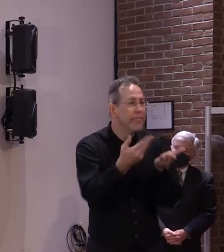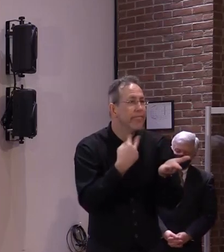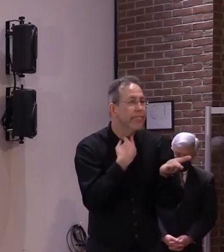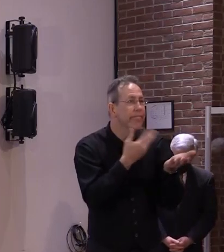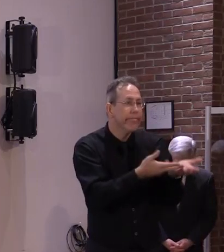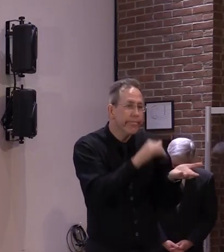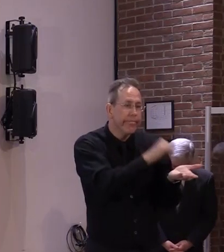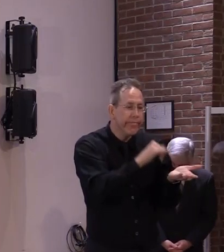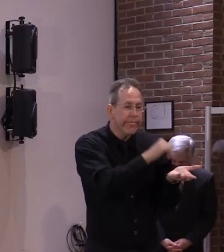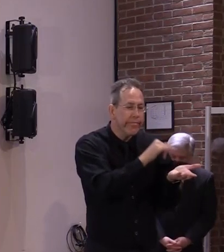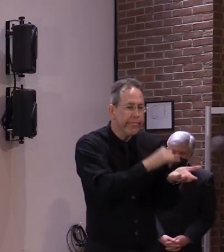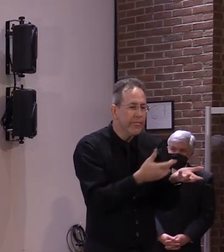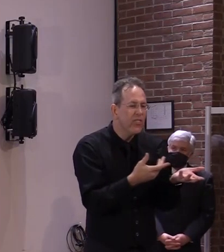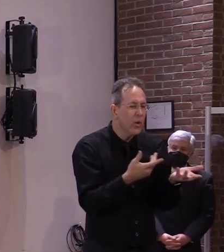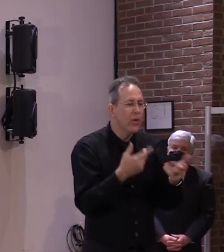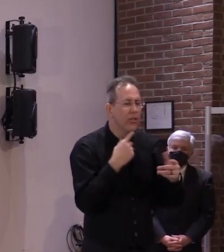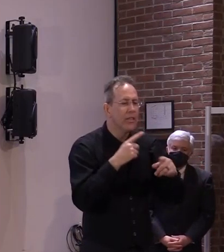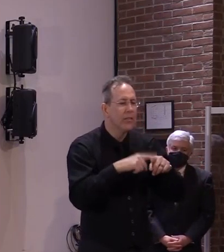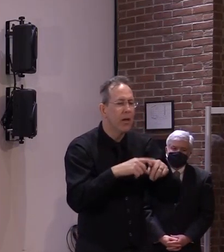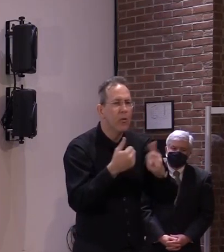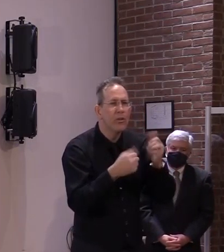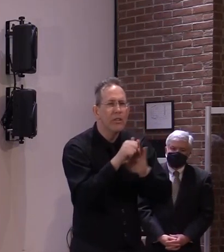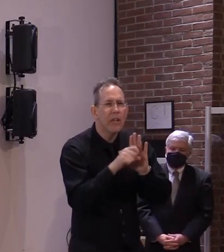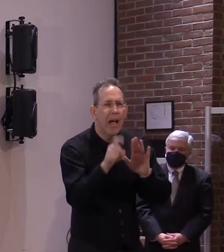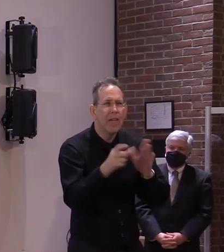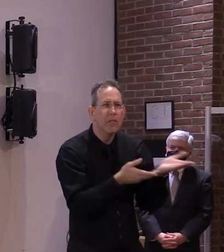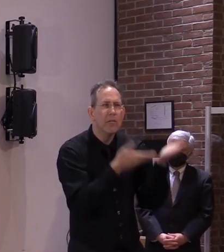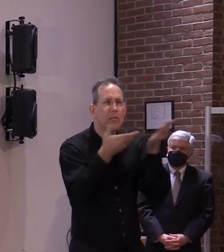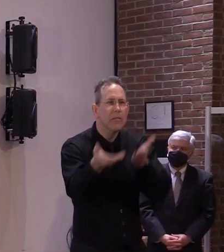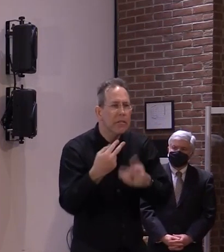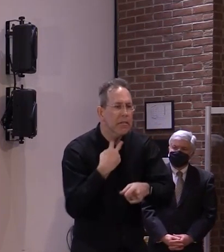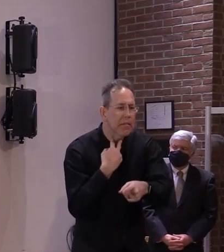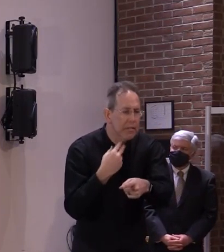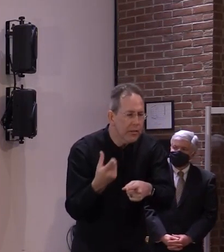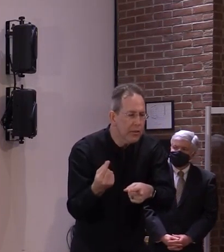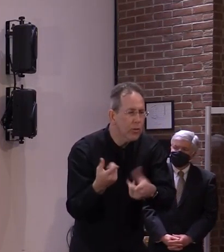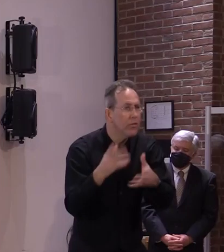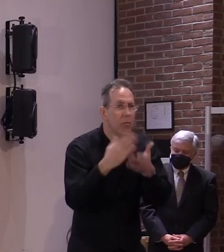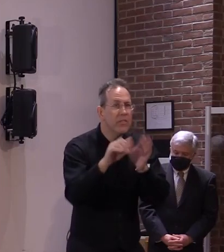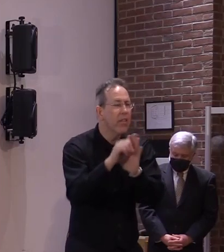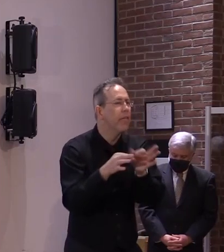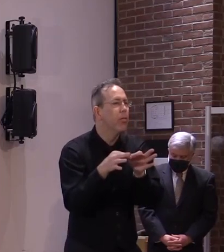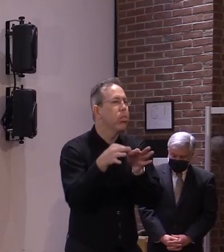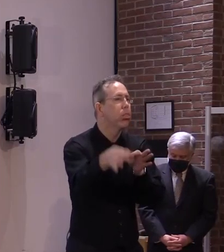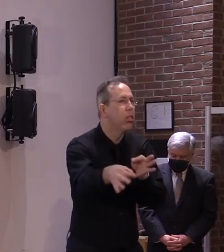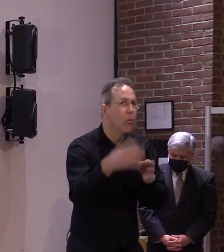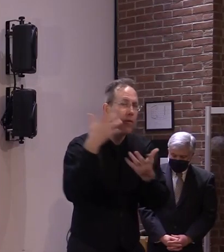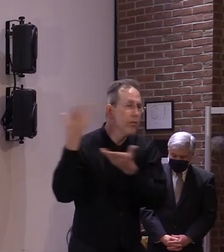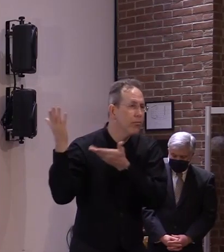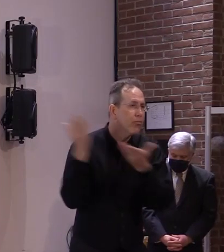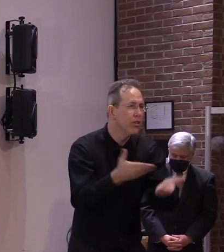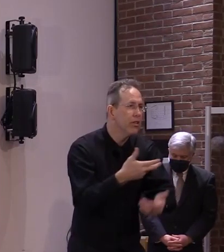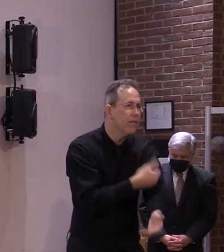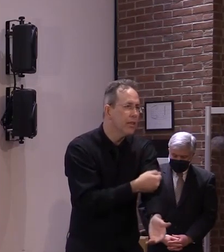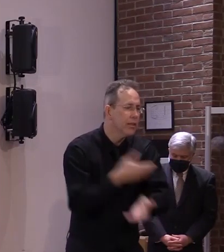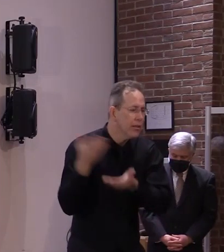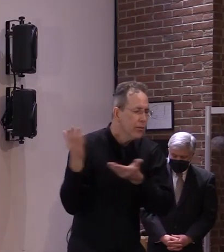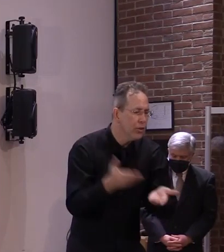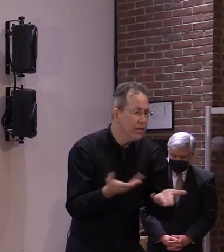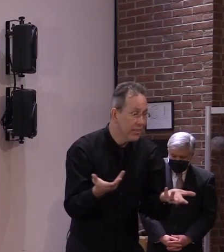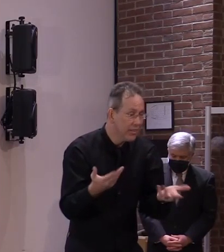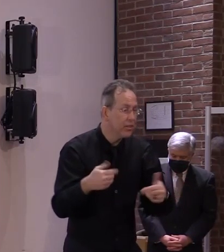us. But stay tuned. They just wanted to give us a heads up on that. So, again, it's